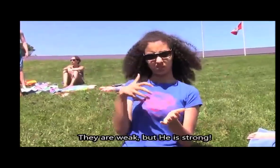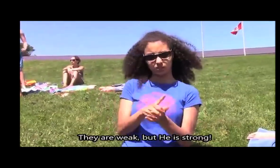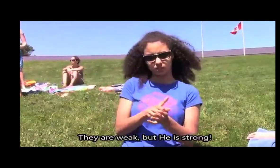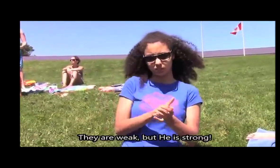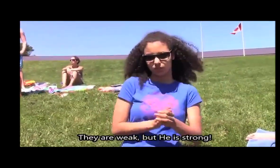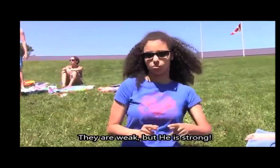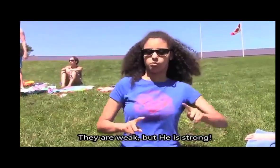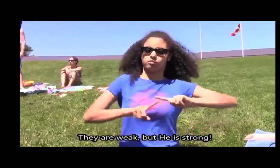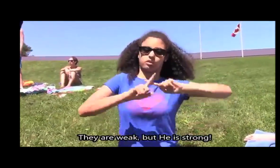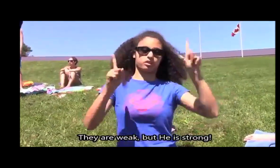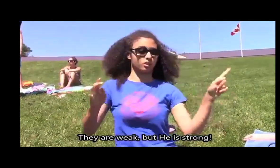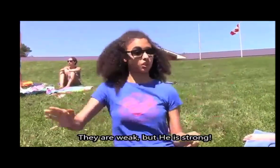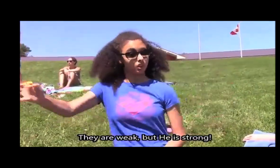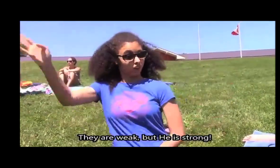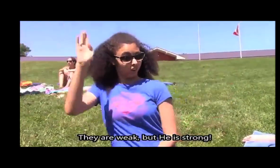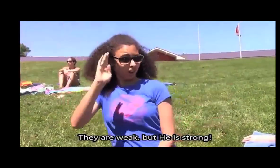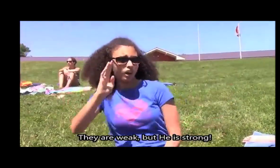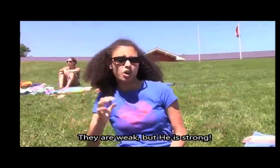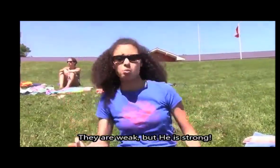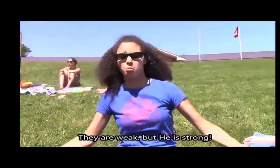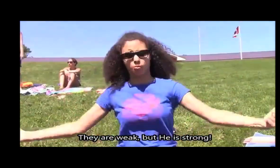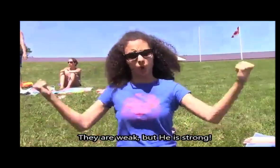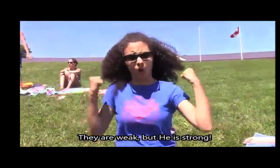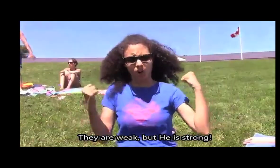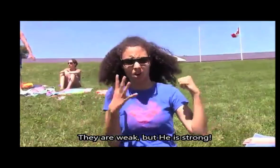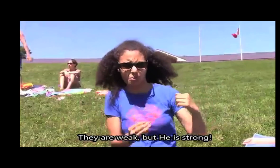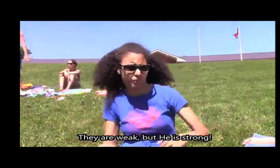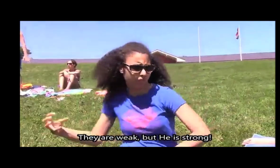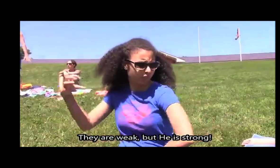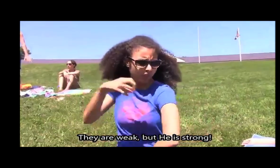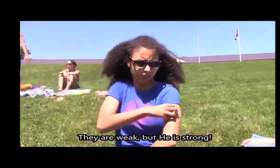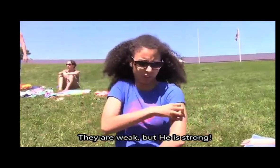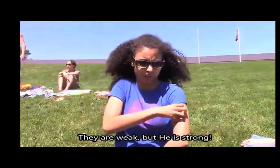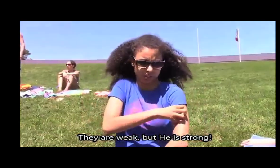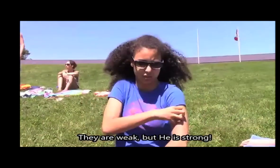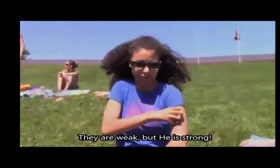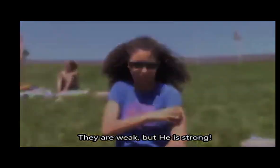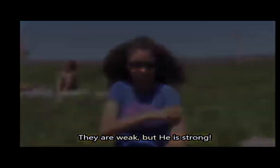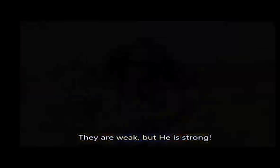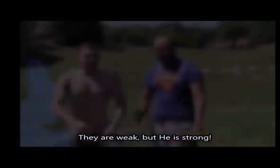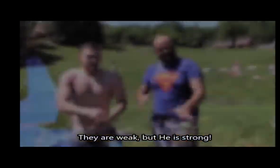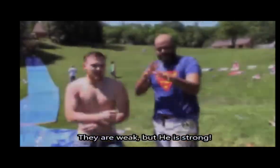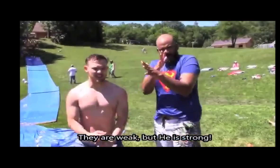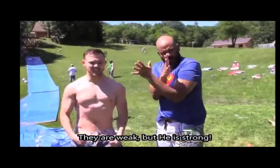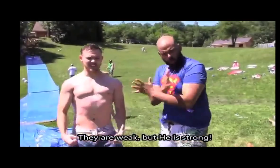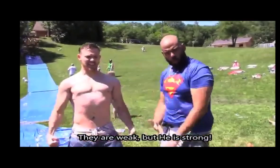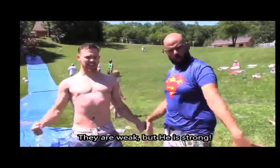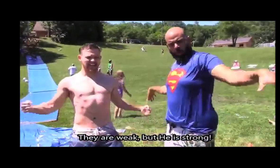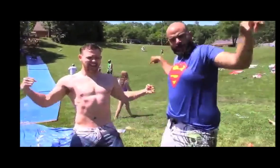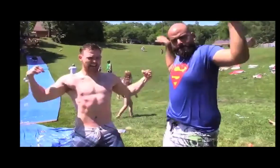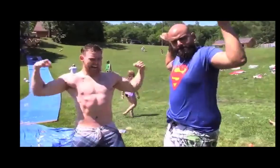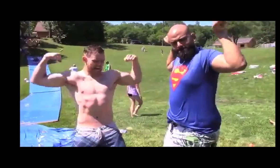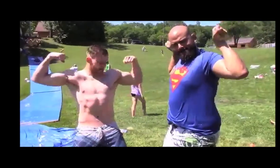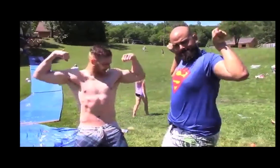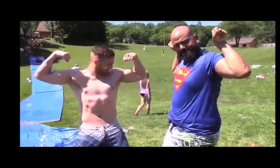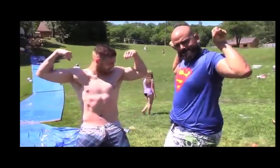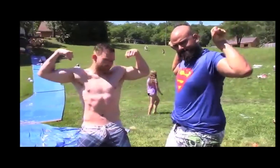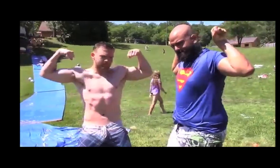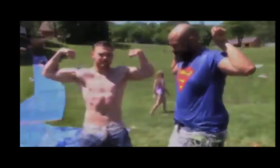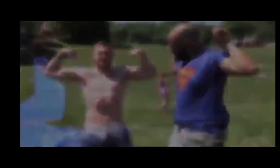now and then when you feel like you are on your own, sing this song and remember you are